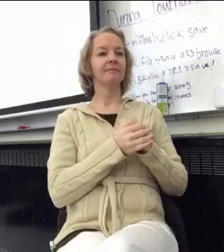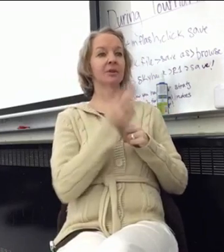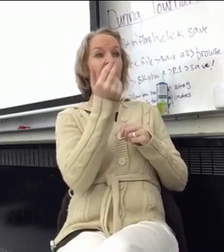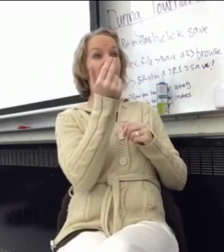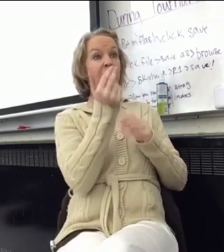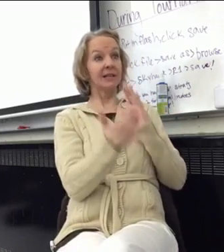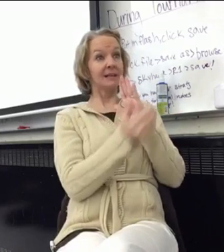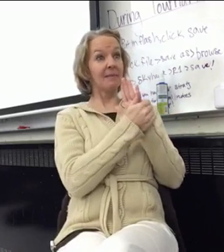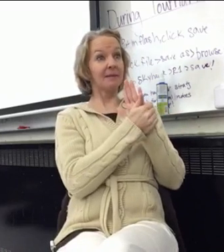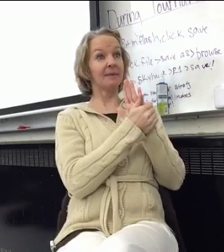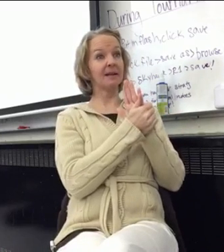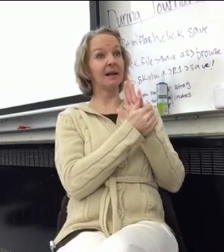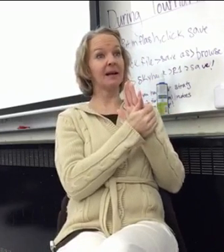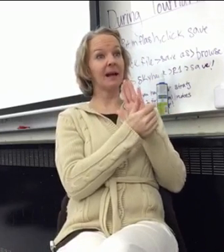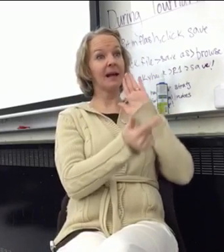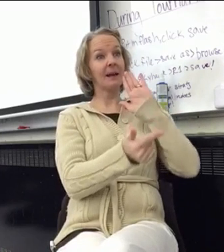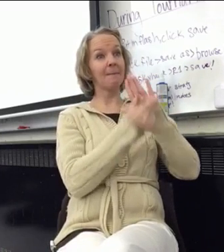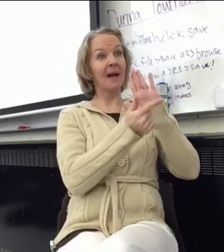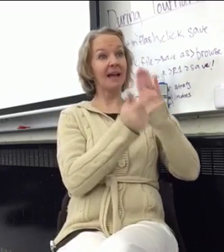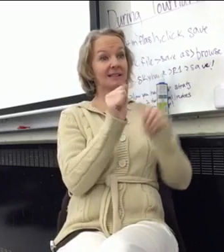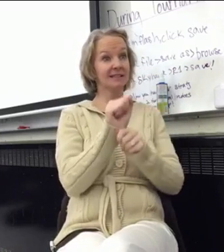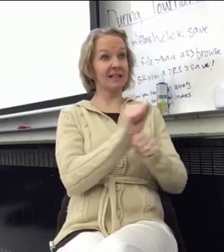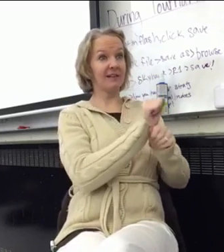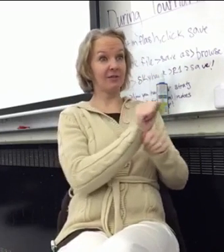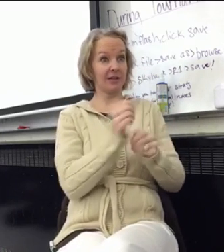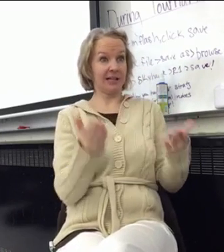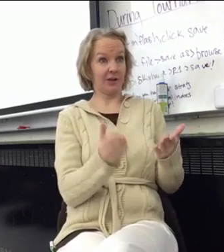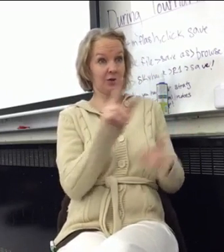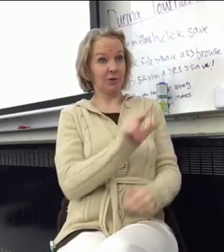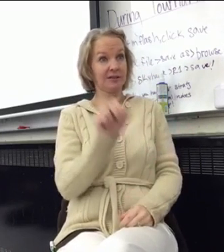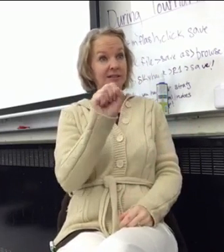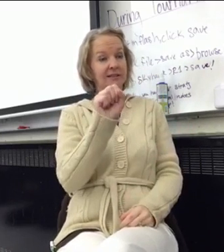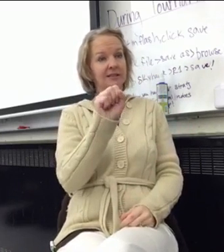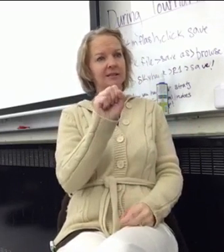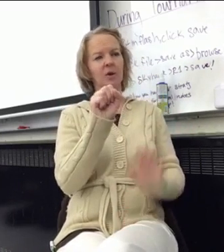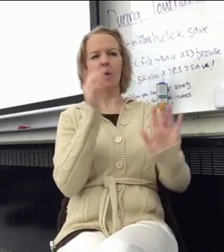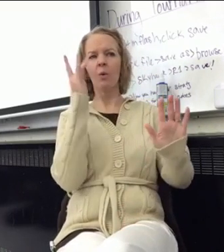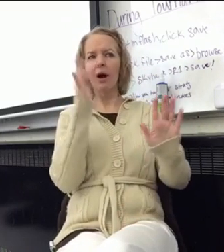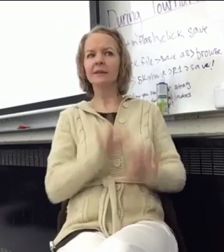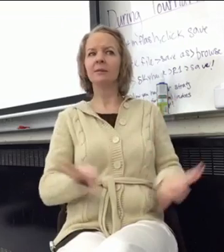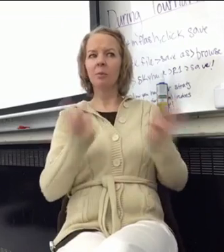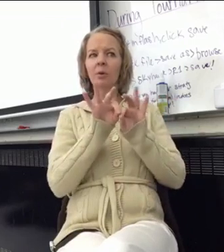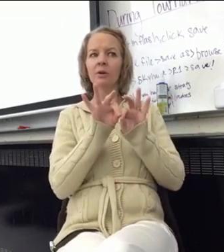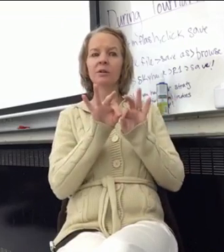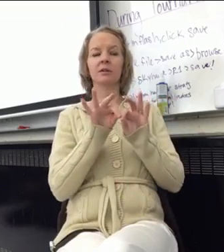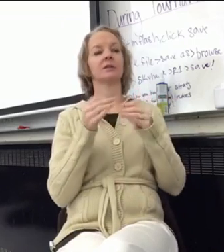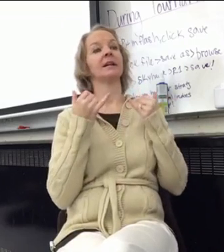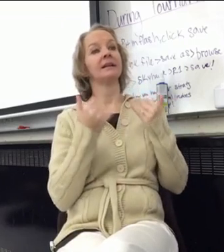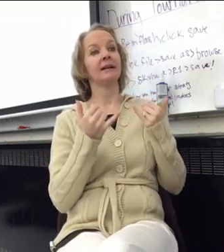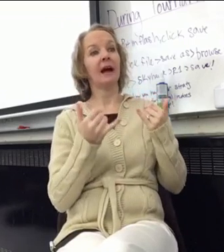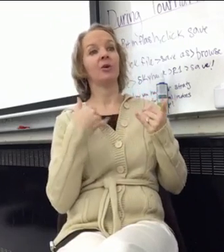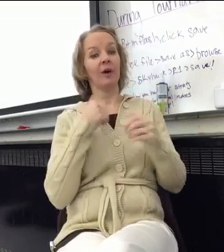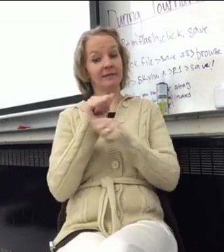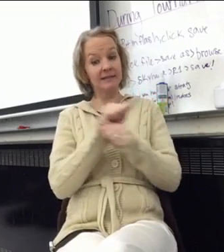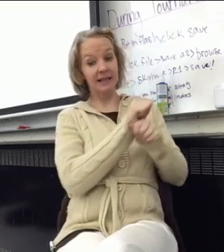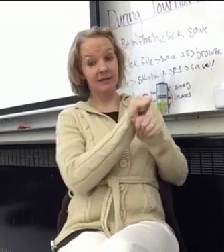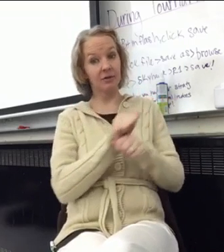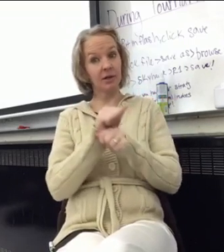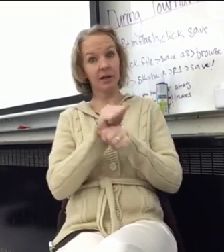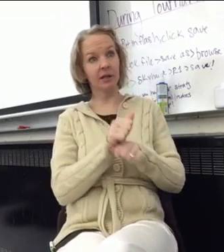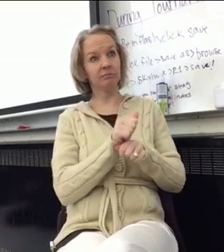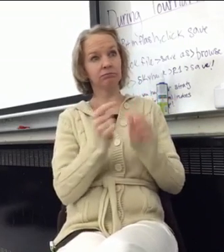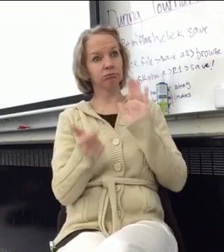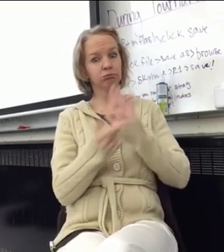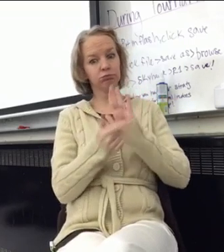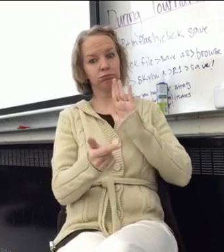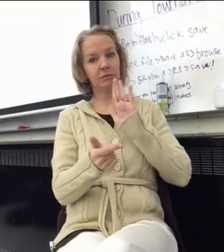13th Amendment bans slavery in the United States. Now, why that is important is you now have slavery gone, and you